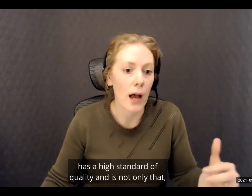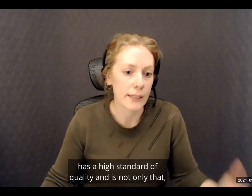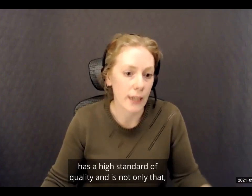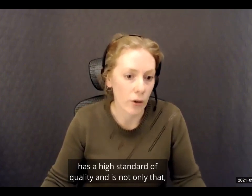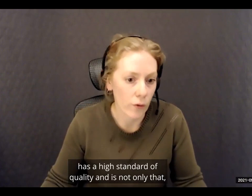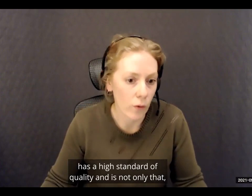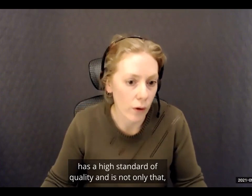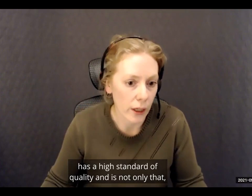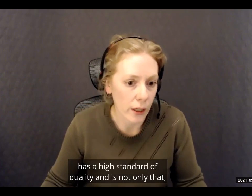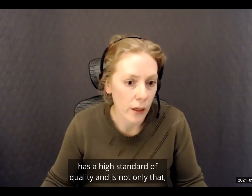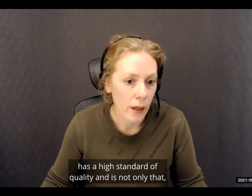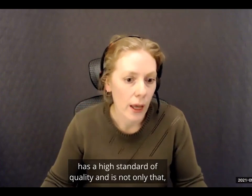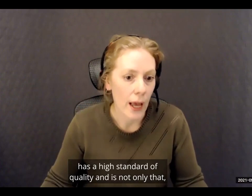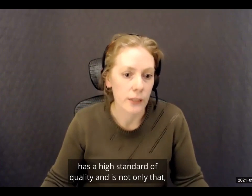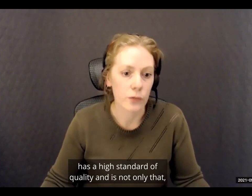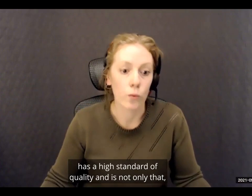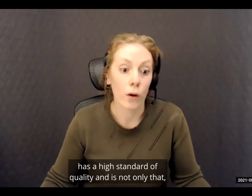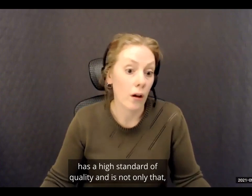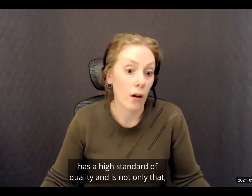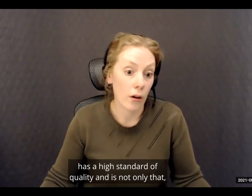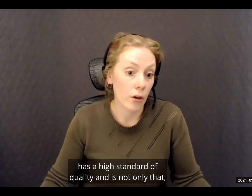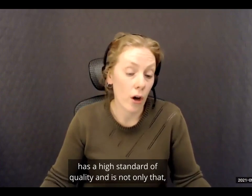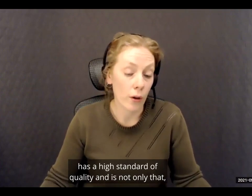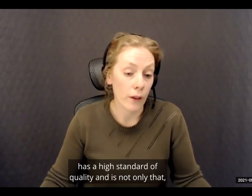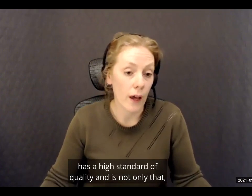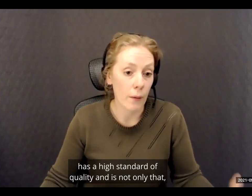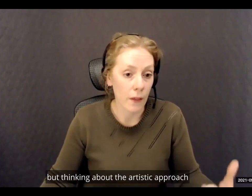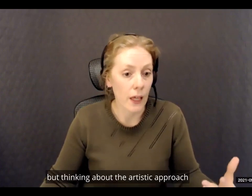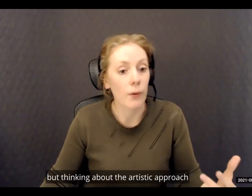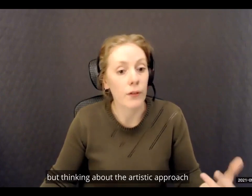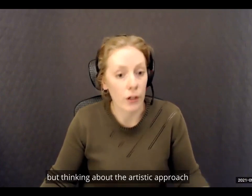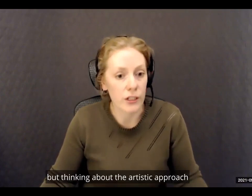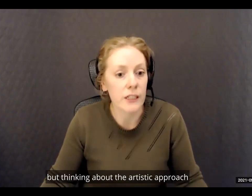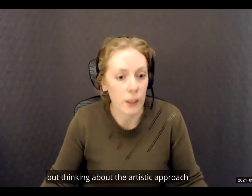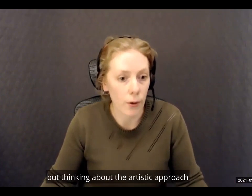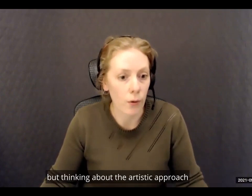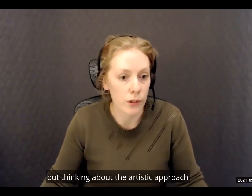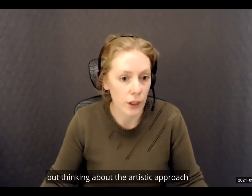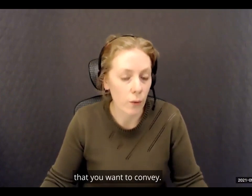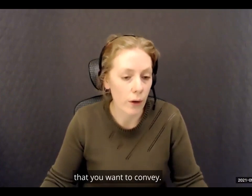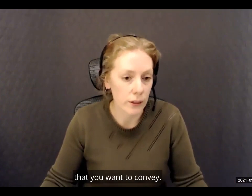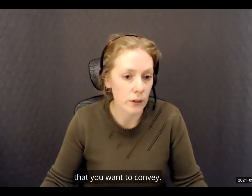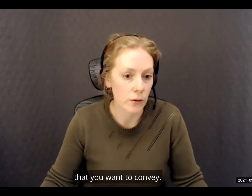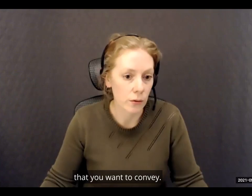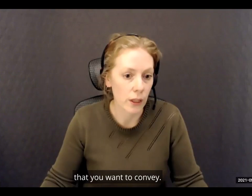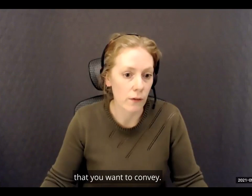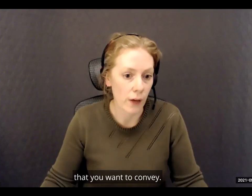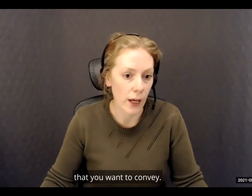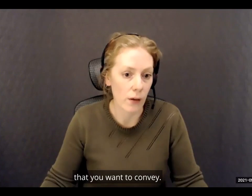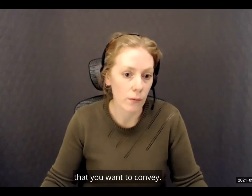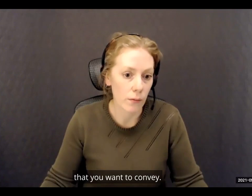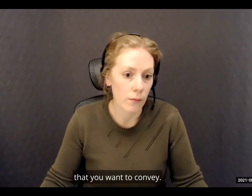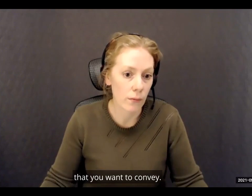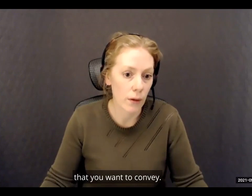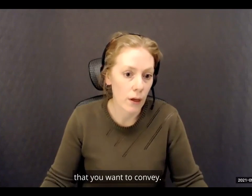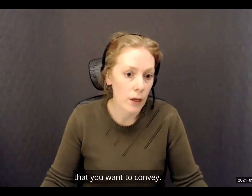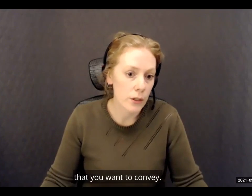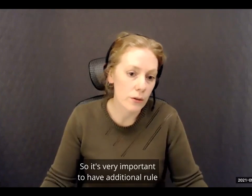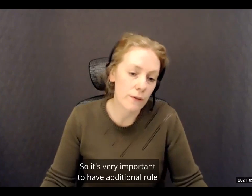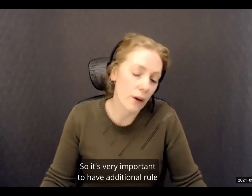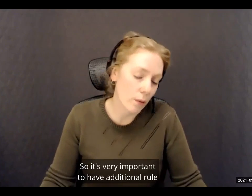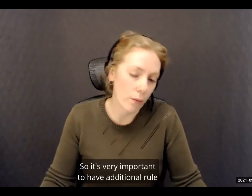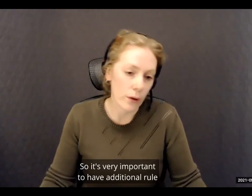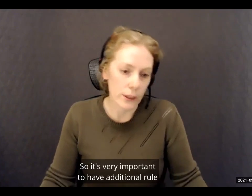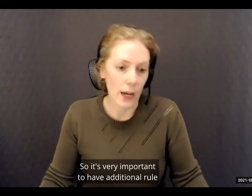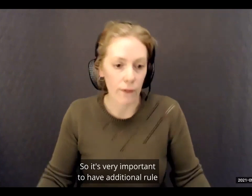a high standard of quality. And is not only that, but thinking about the artistic approach that you want to convey.